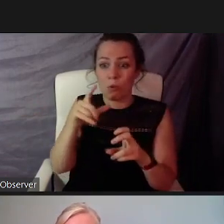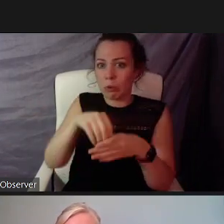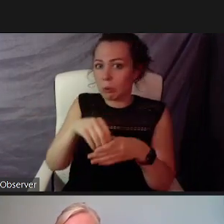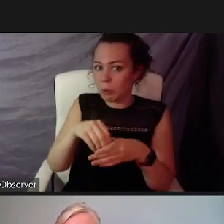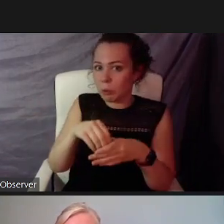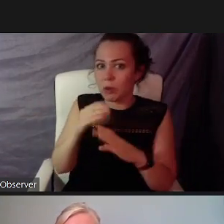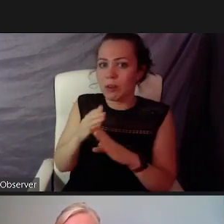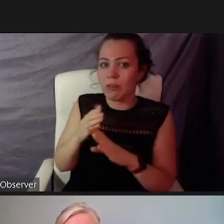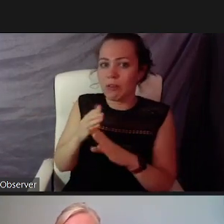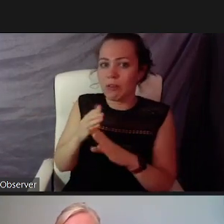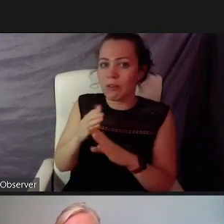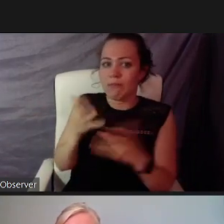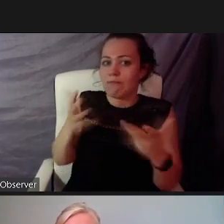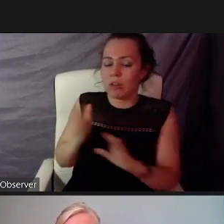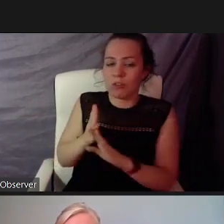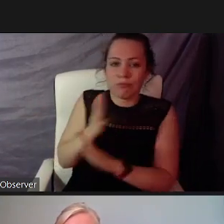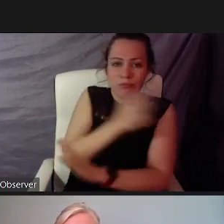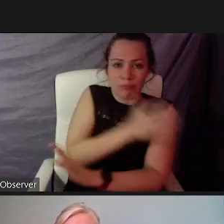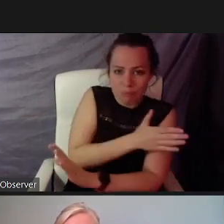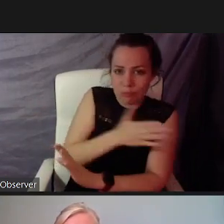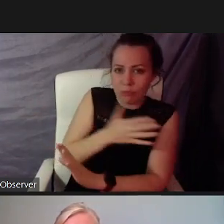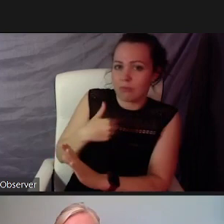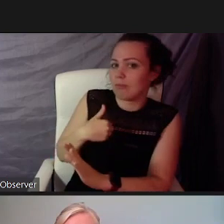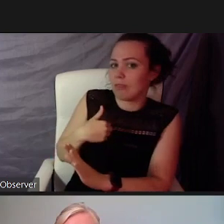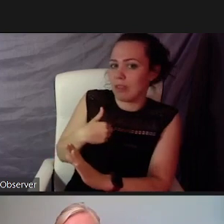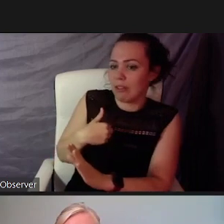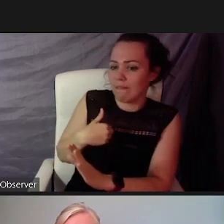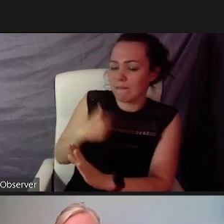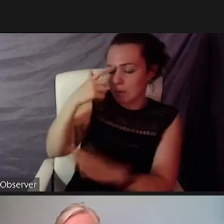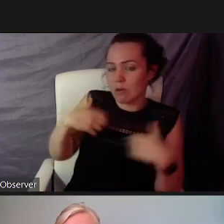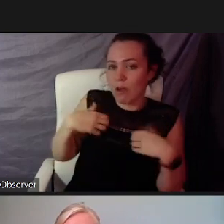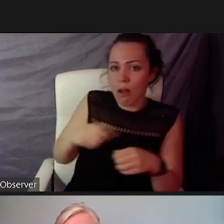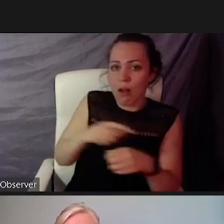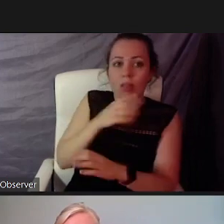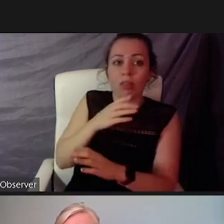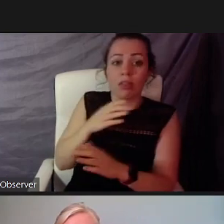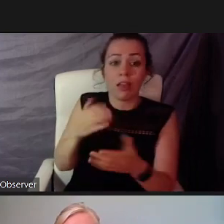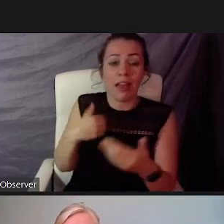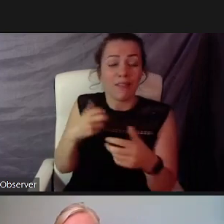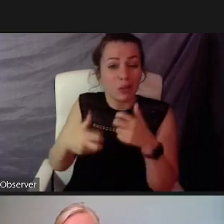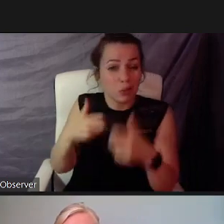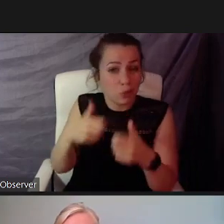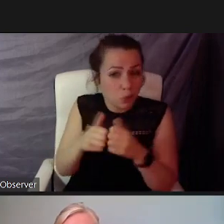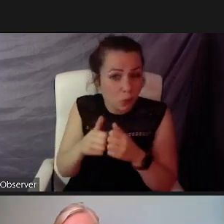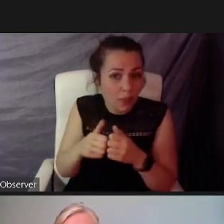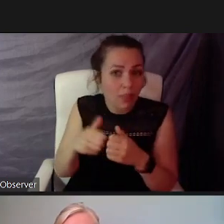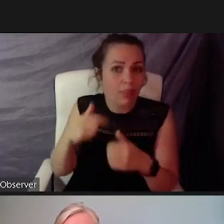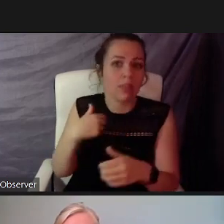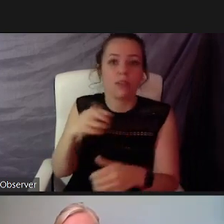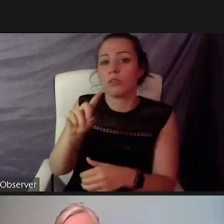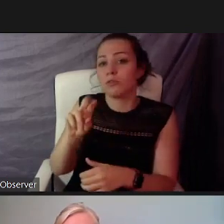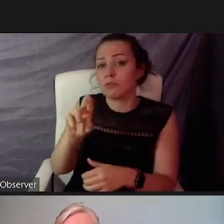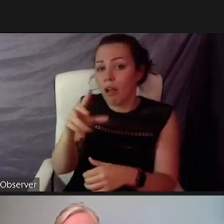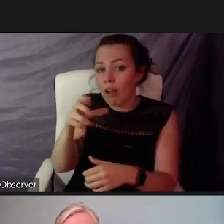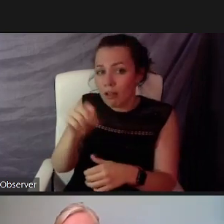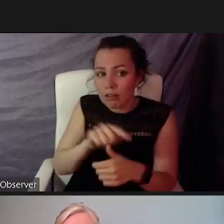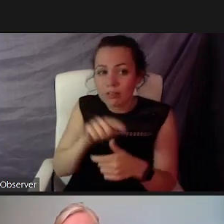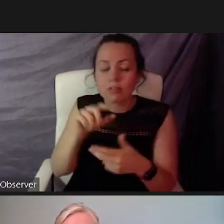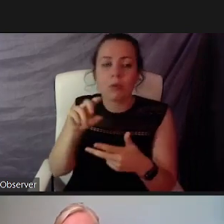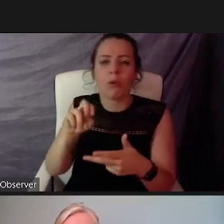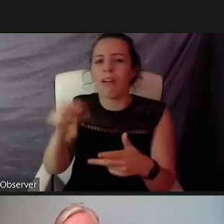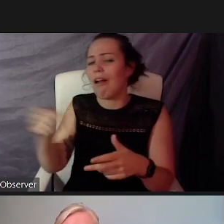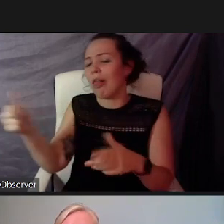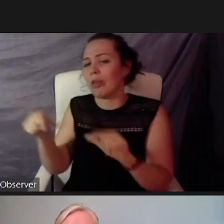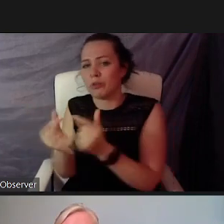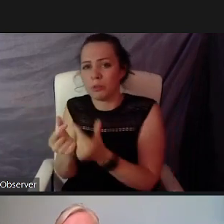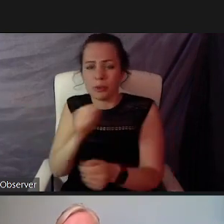health conditions or substance use conditions in the community, or who might represent other vulnerable groups who are vulnerable to stress. So